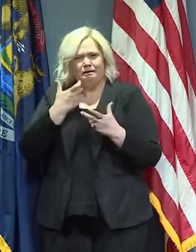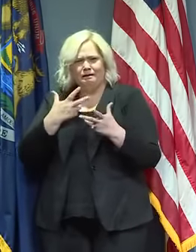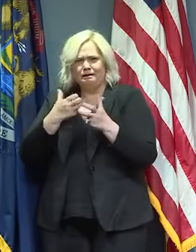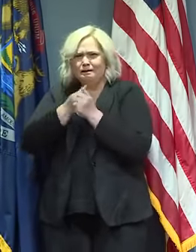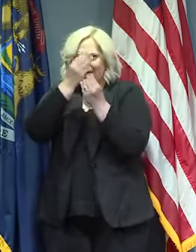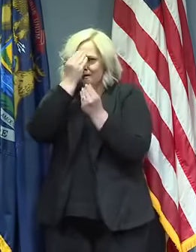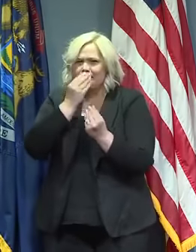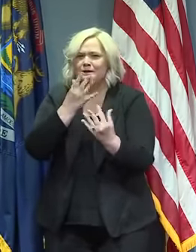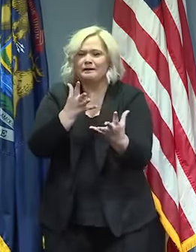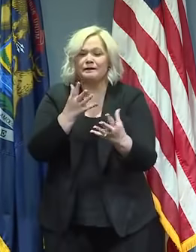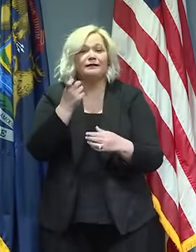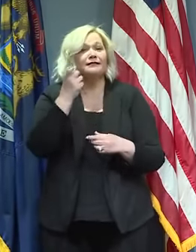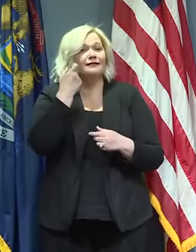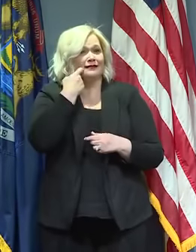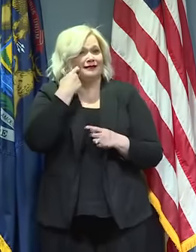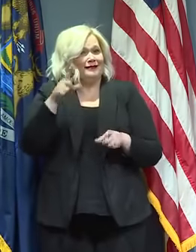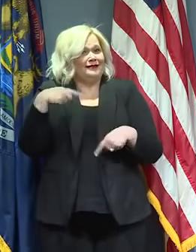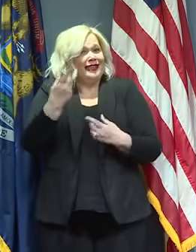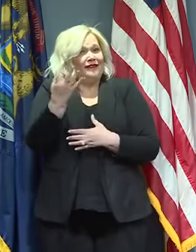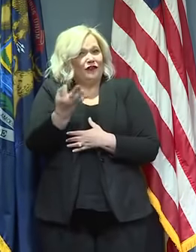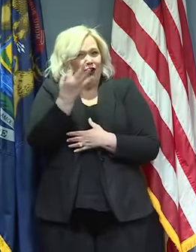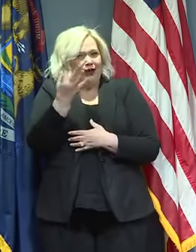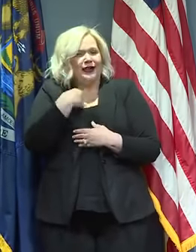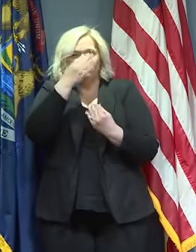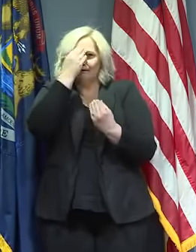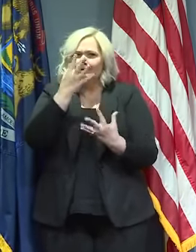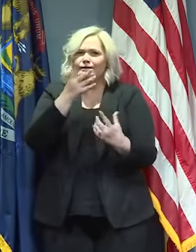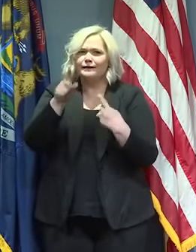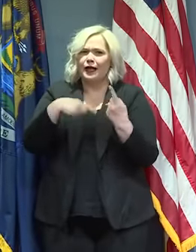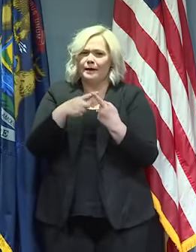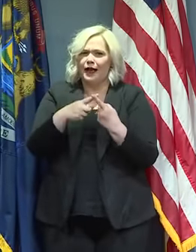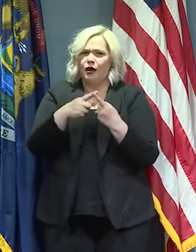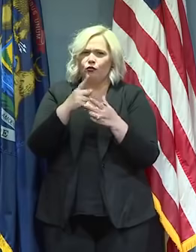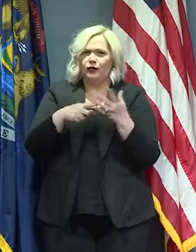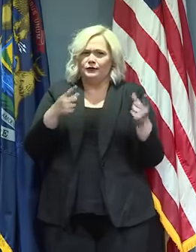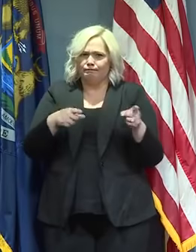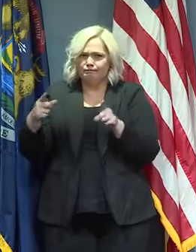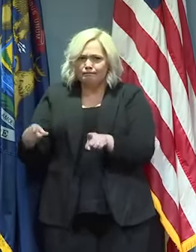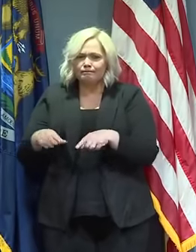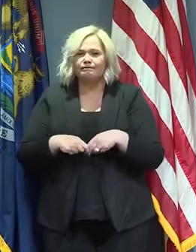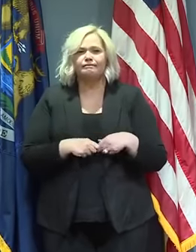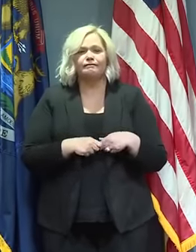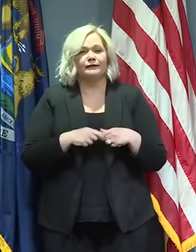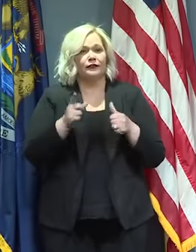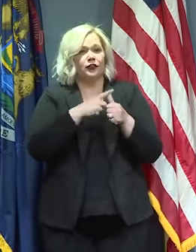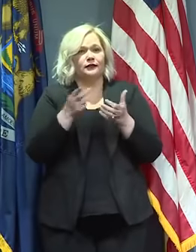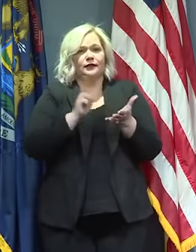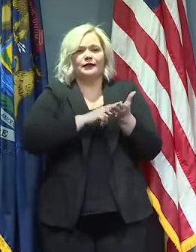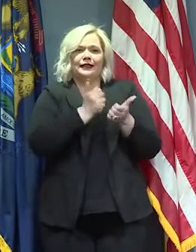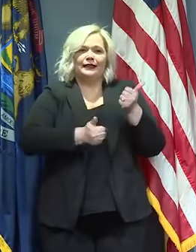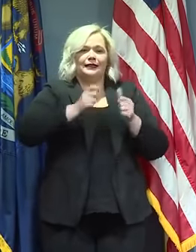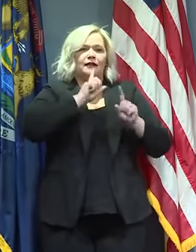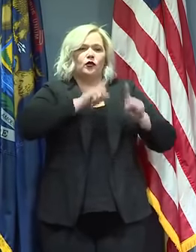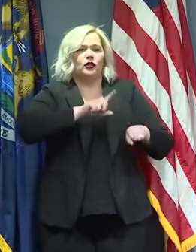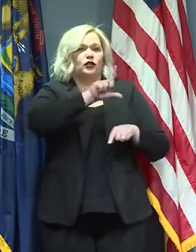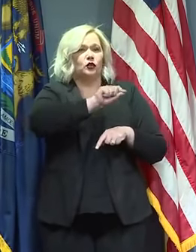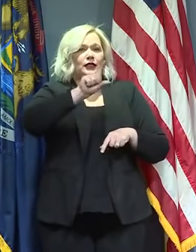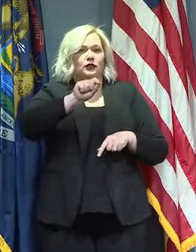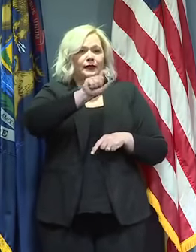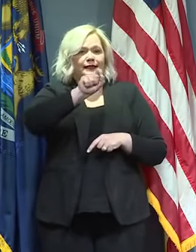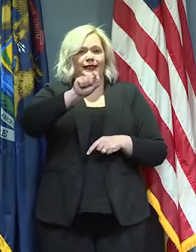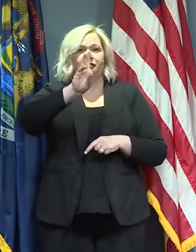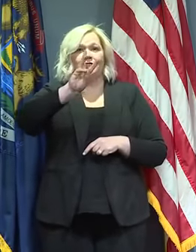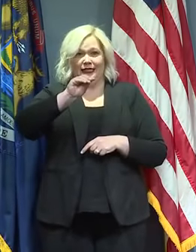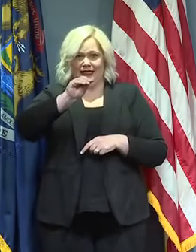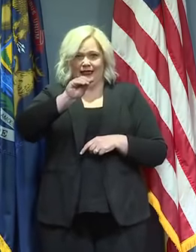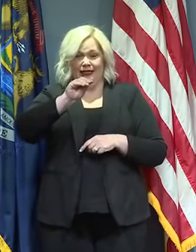First, since Friday, we wanted to acknowledge a few actions that we've taken. I've signed Executive Order 2020-60